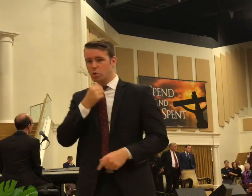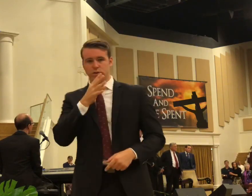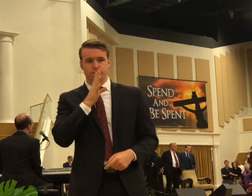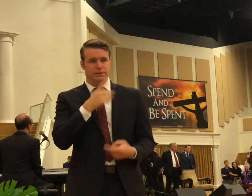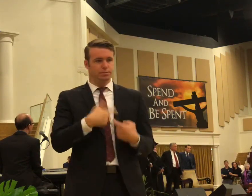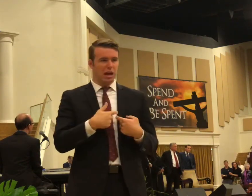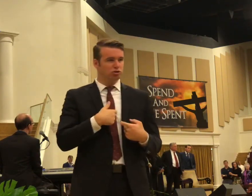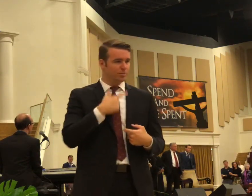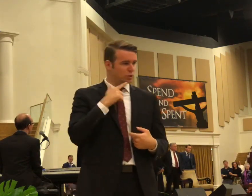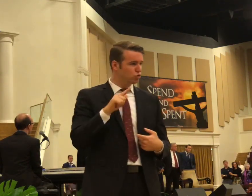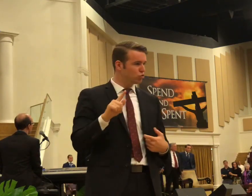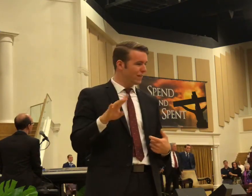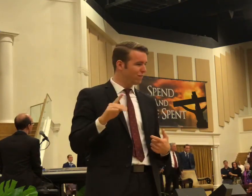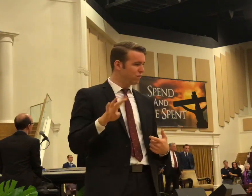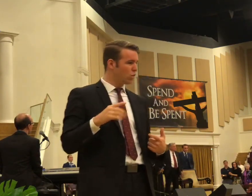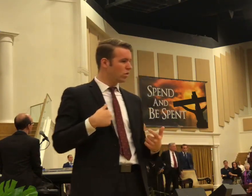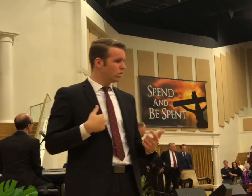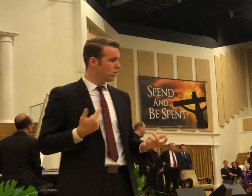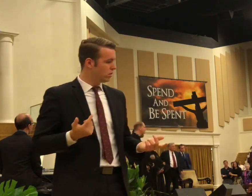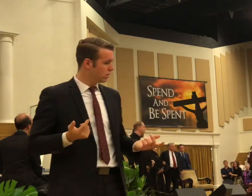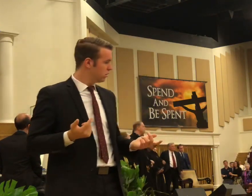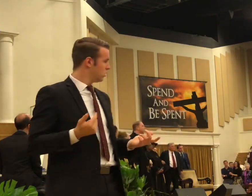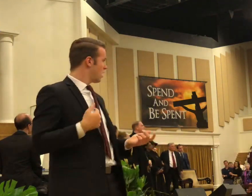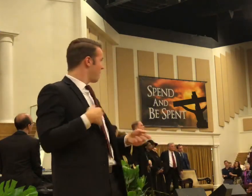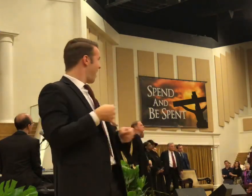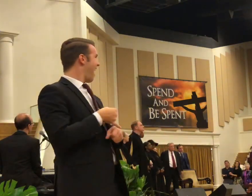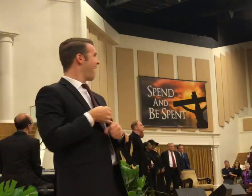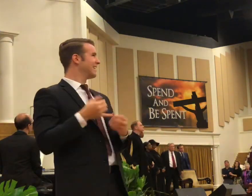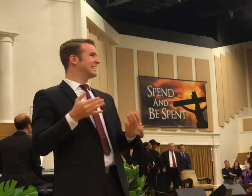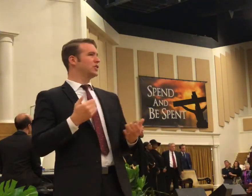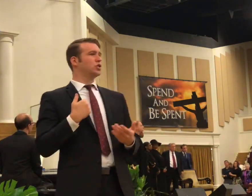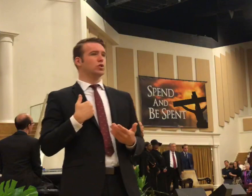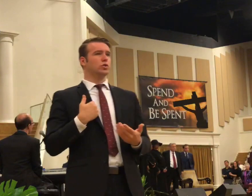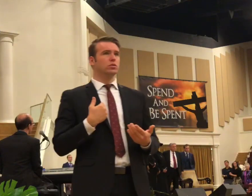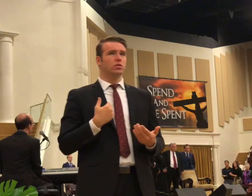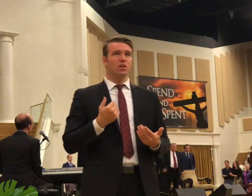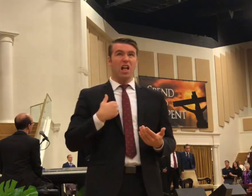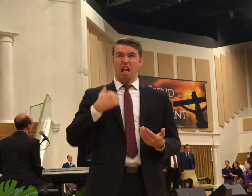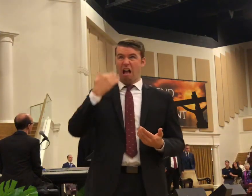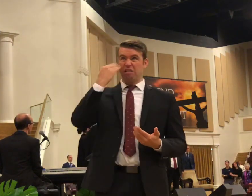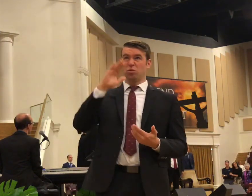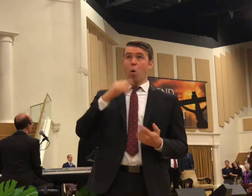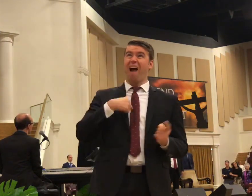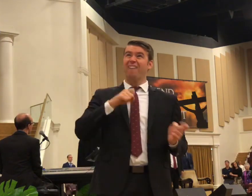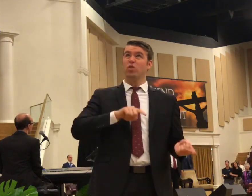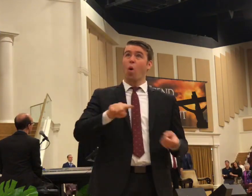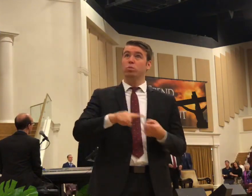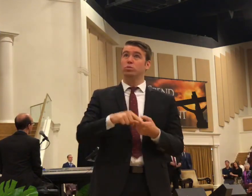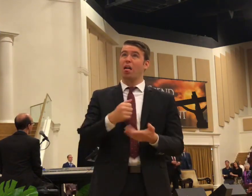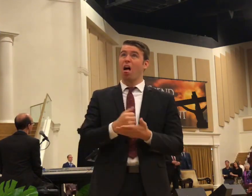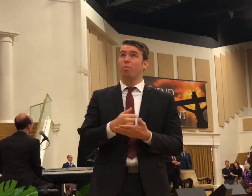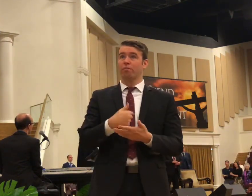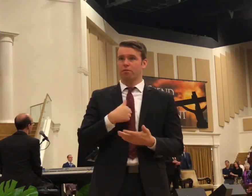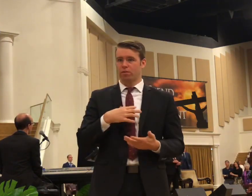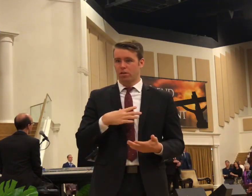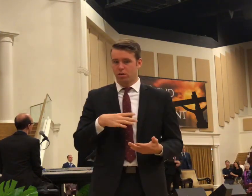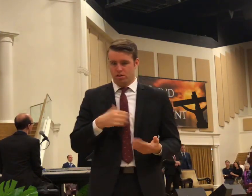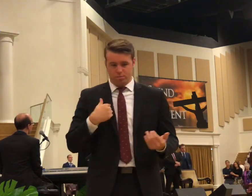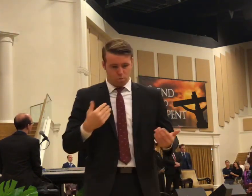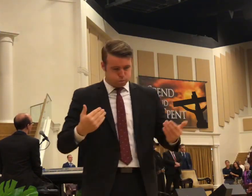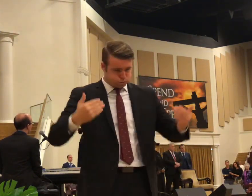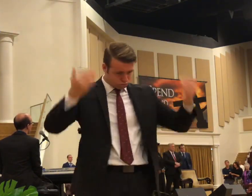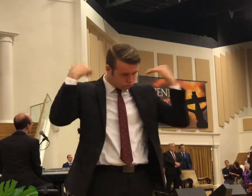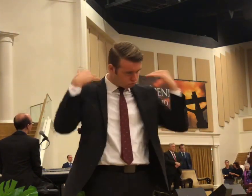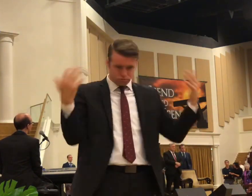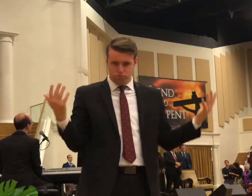language. You're on an island that you never knew existed until your pastor said you need to go help the missionary.